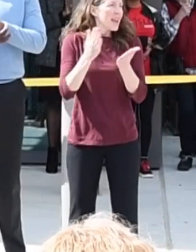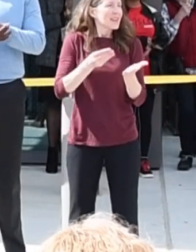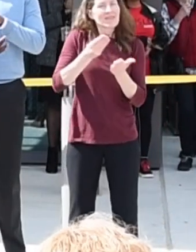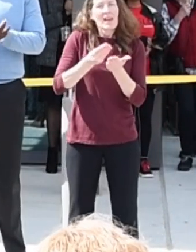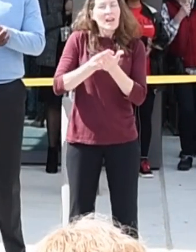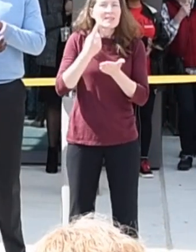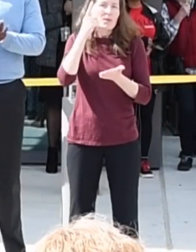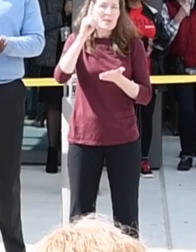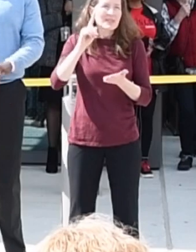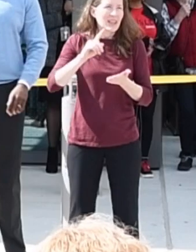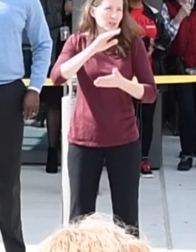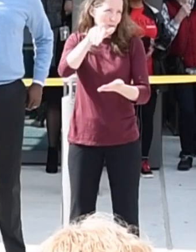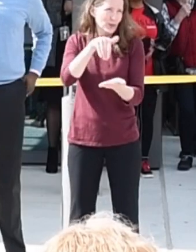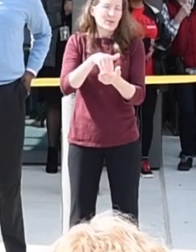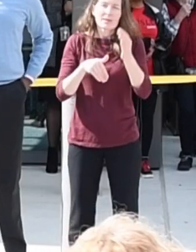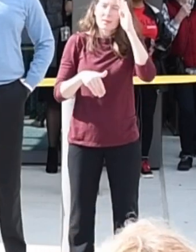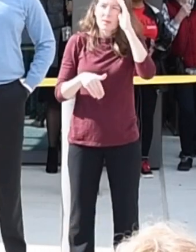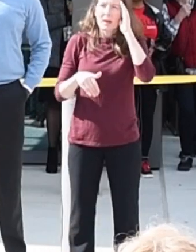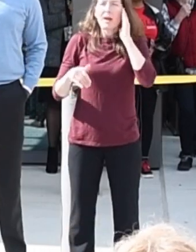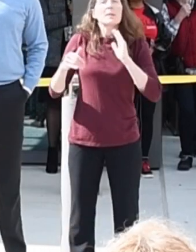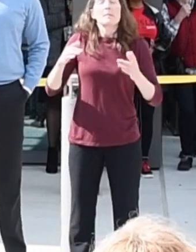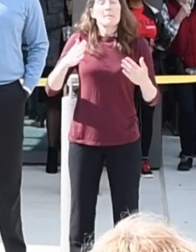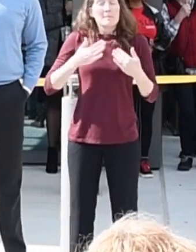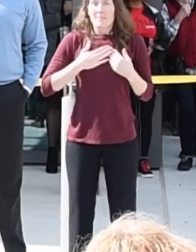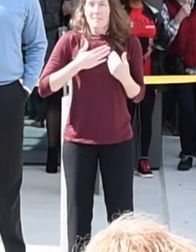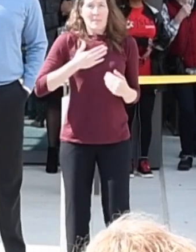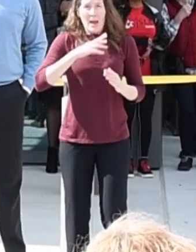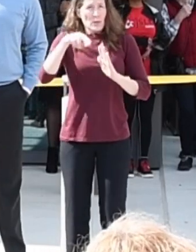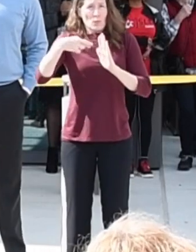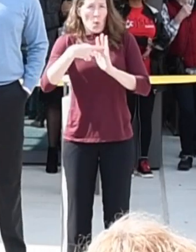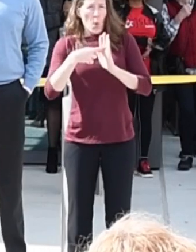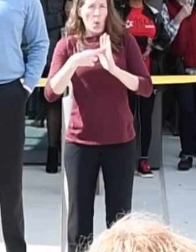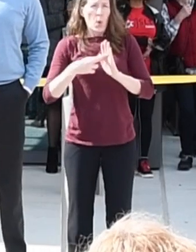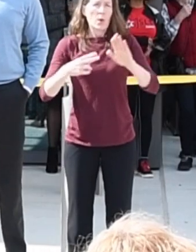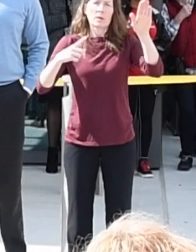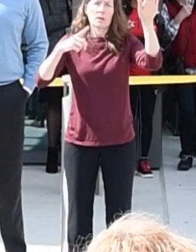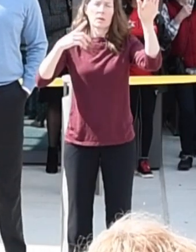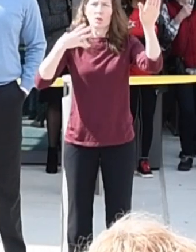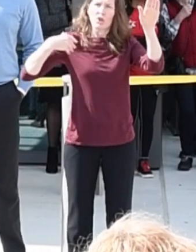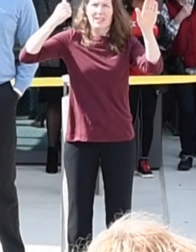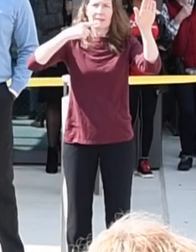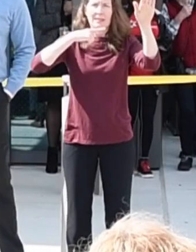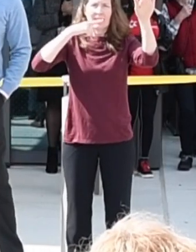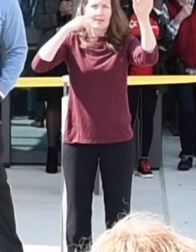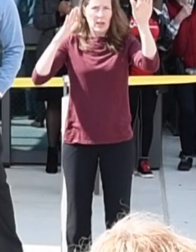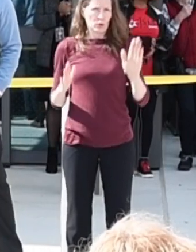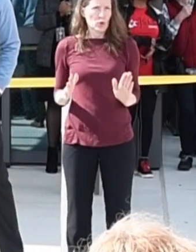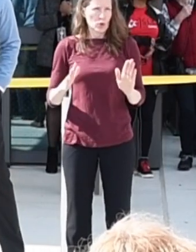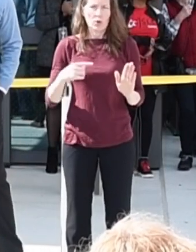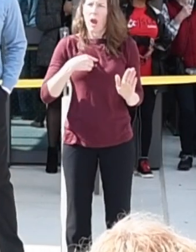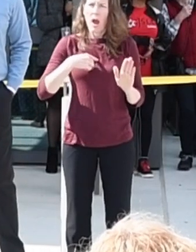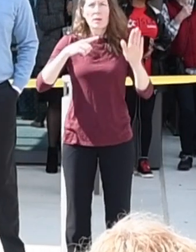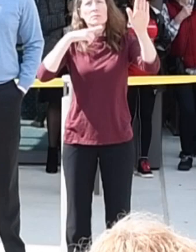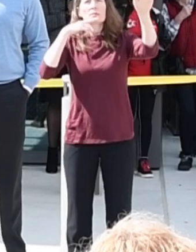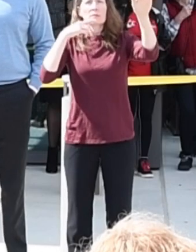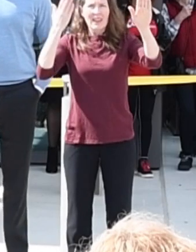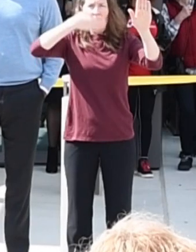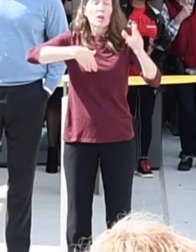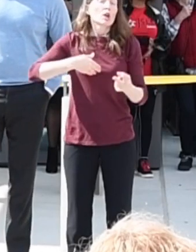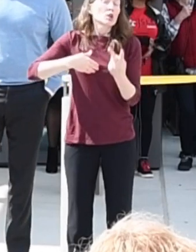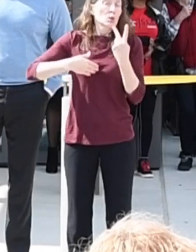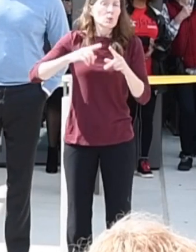center. Finally, my role was testifier-in-chief. I testified in front of 2 county